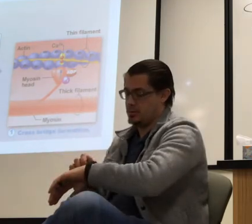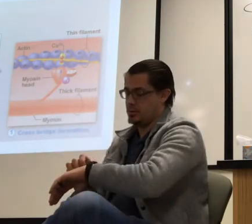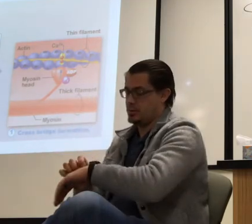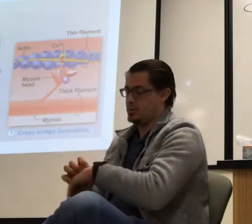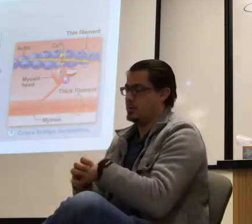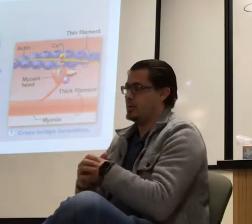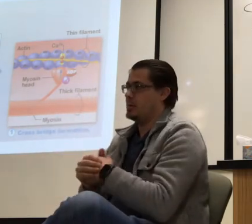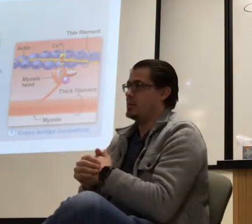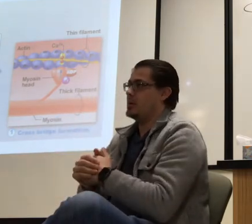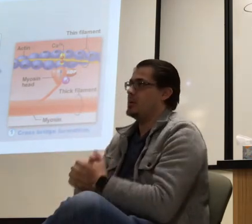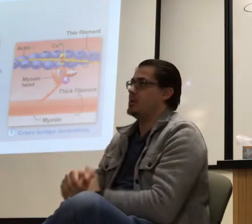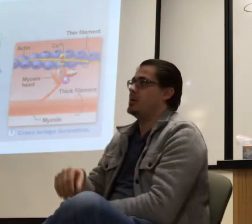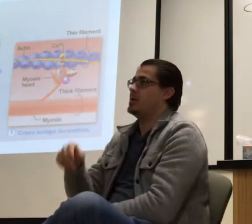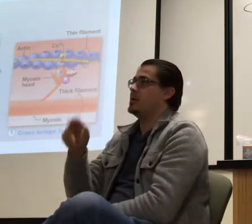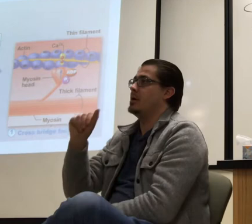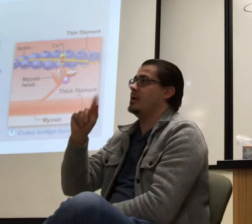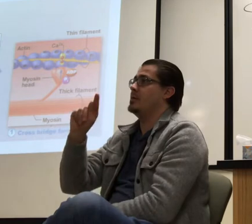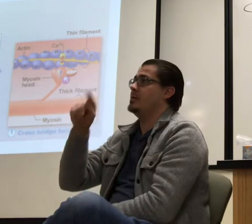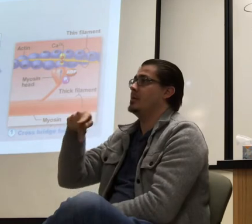hydrolyzed,